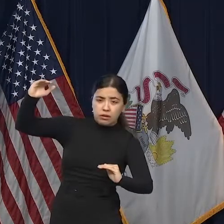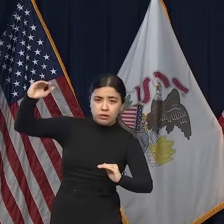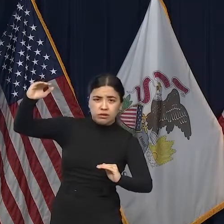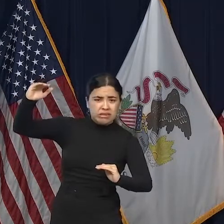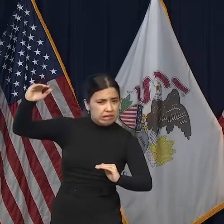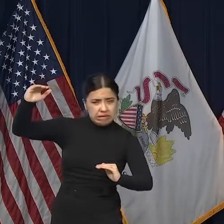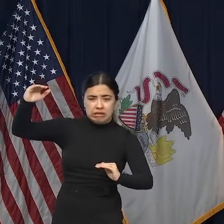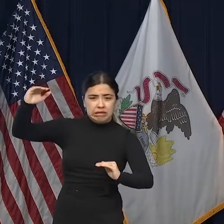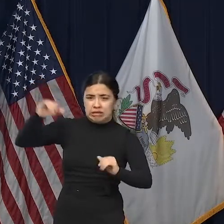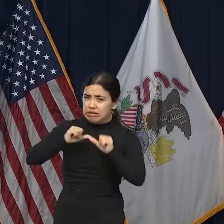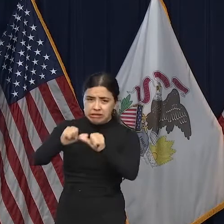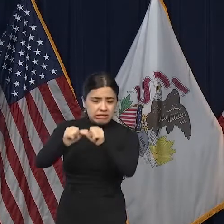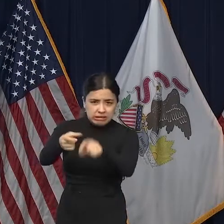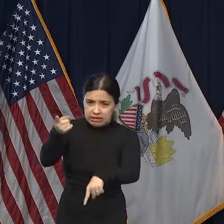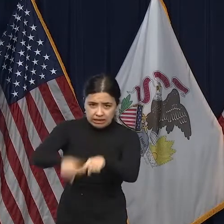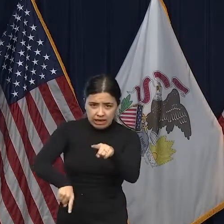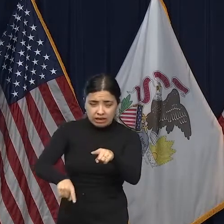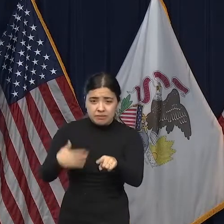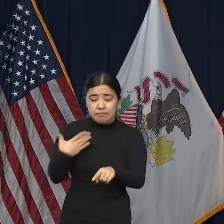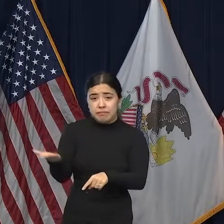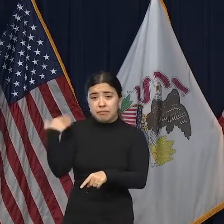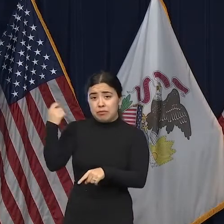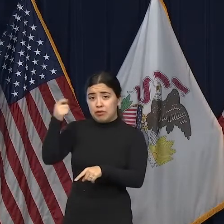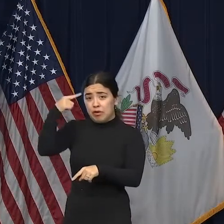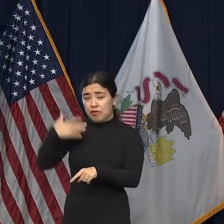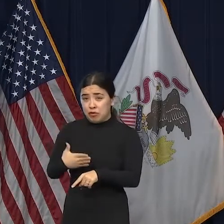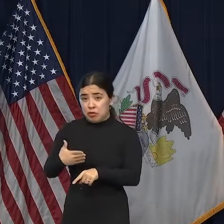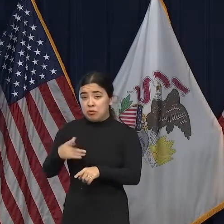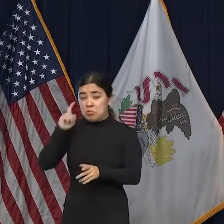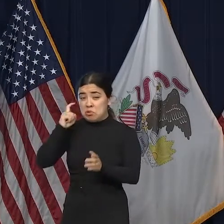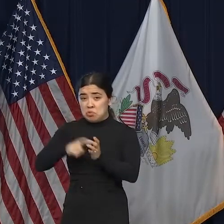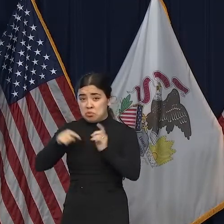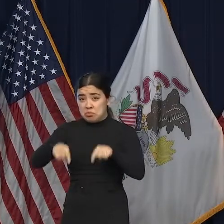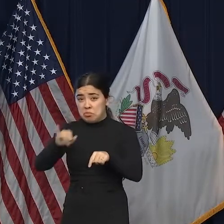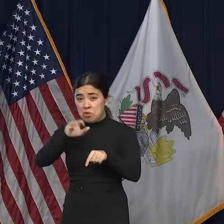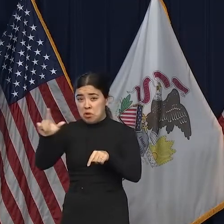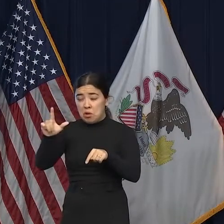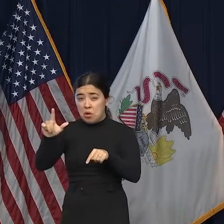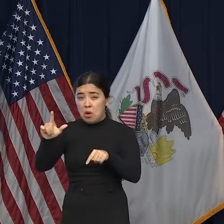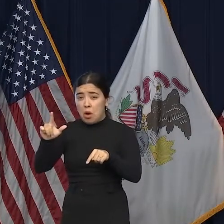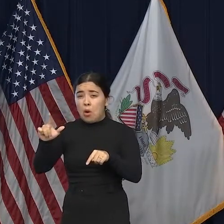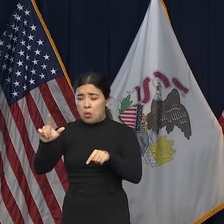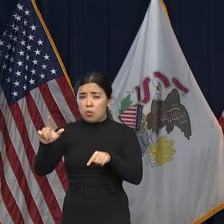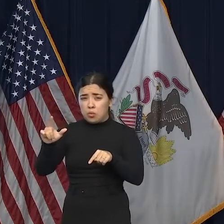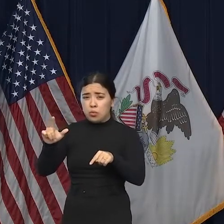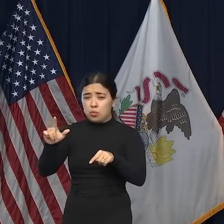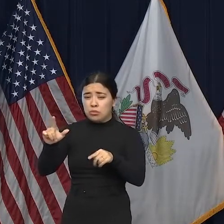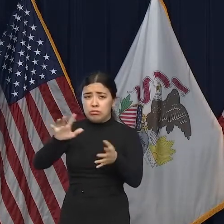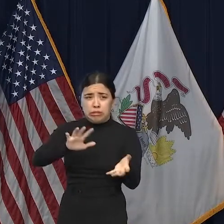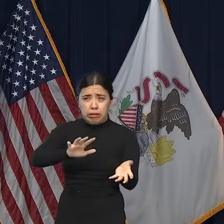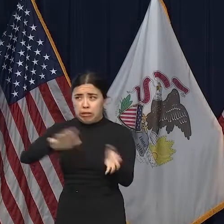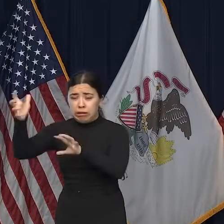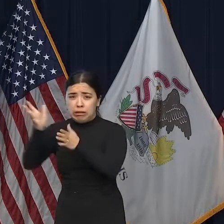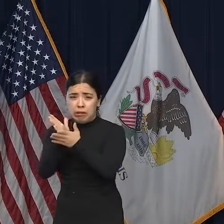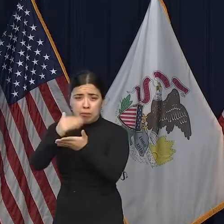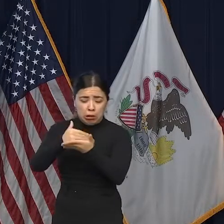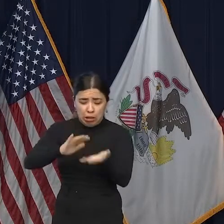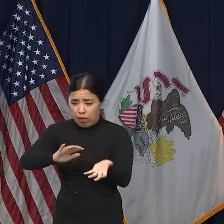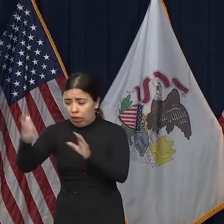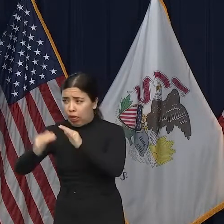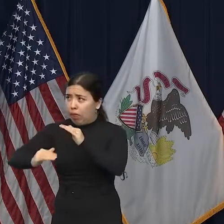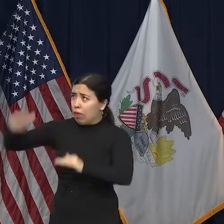state underwater with painful and draconian cuts that in the end were blocked by both Republicans and Democrats. His